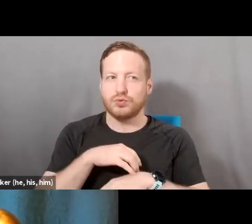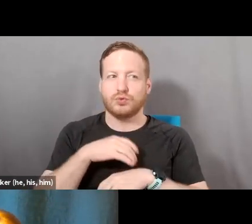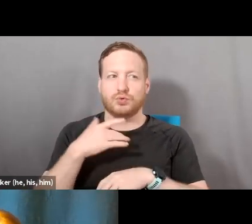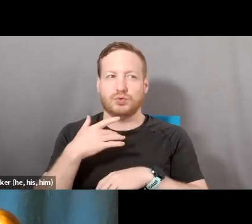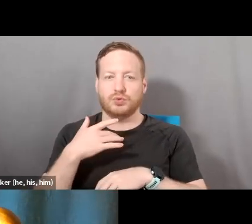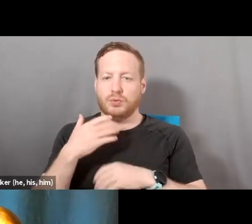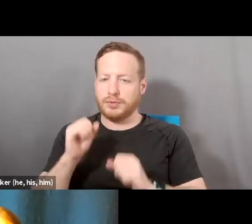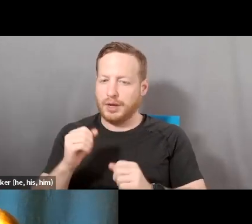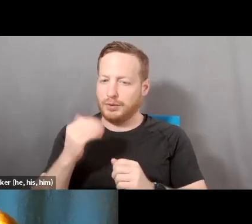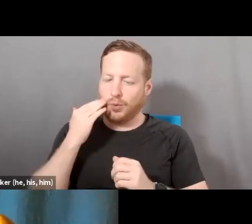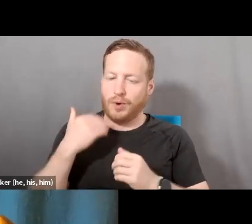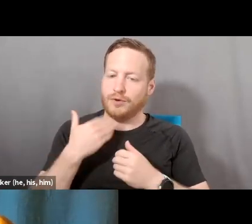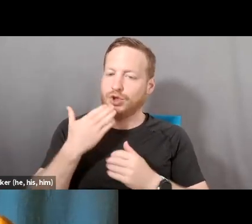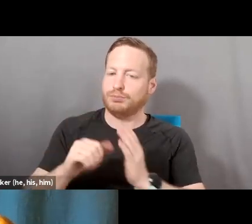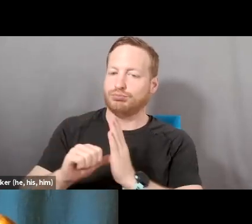with the interview,